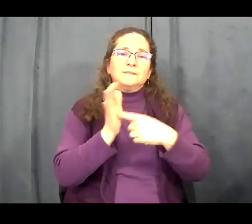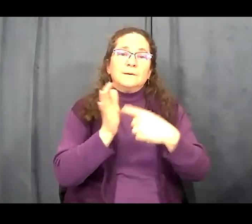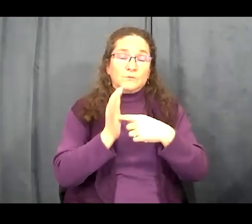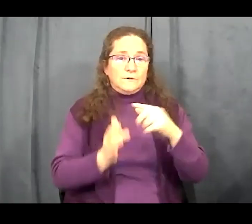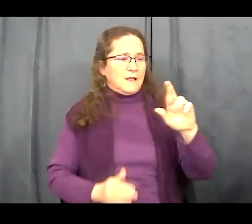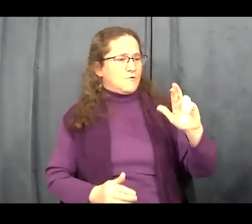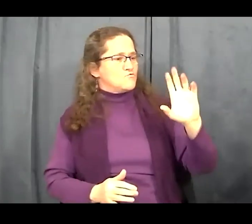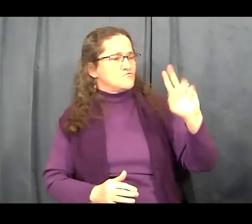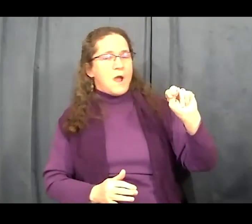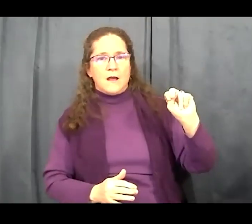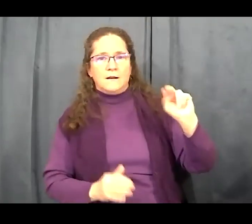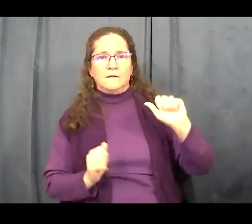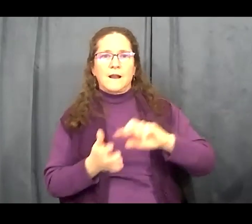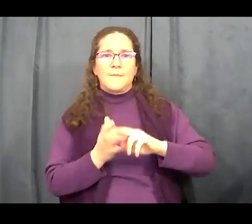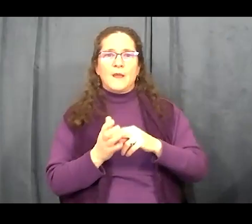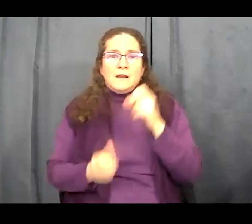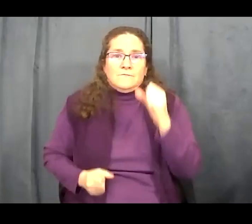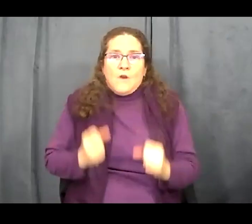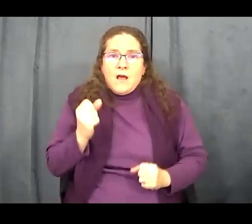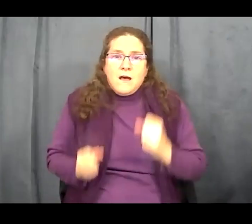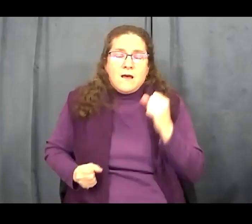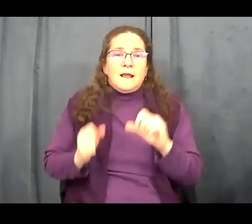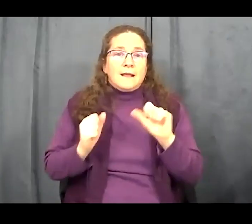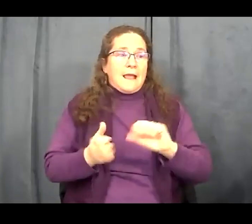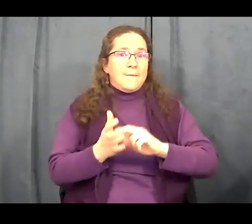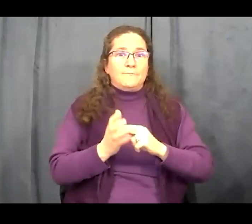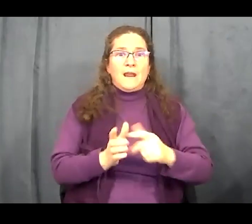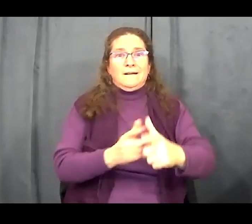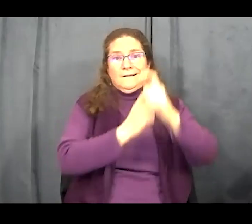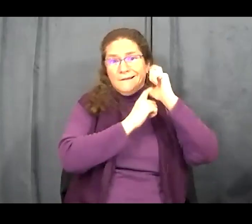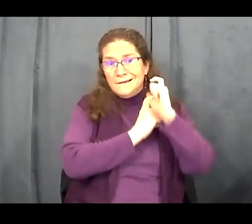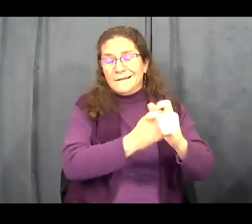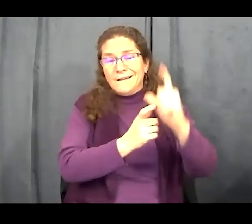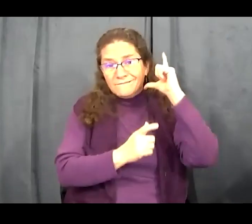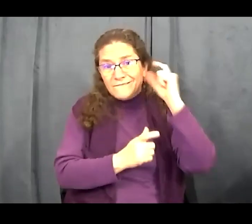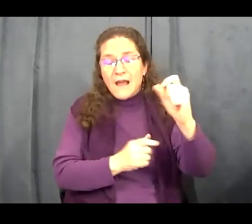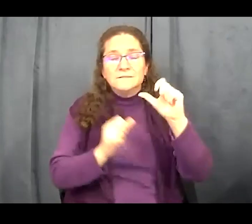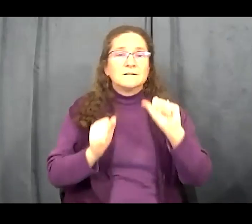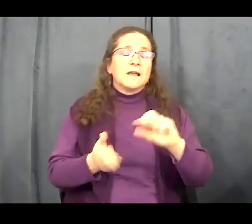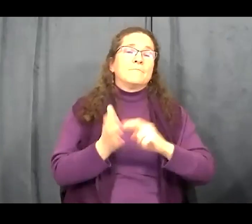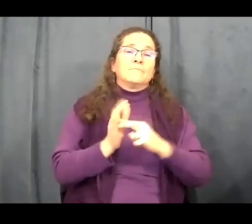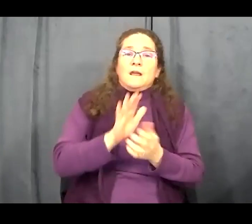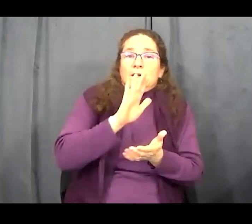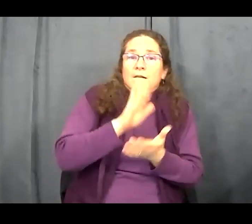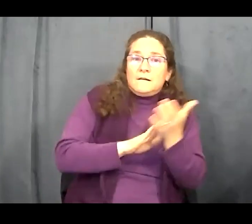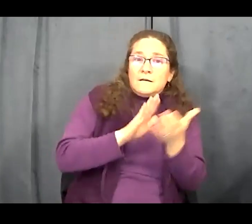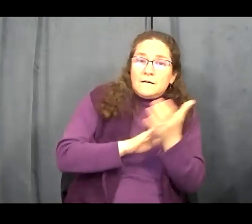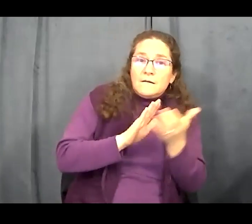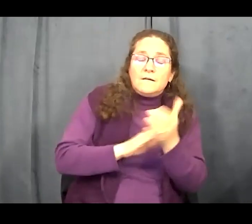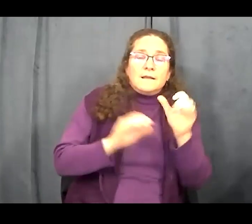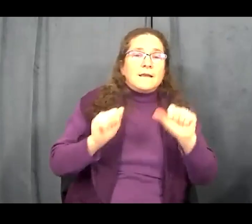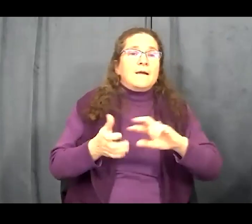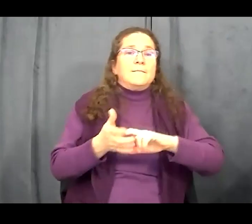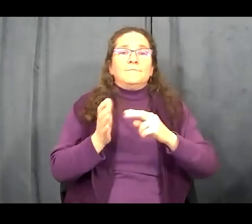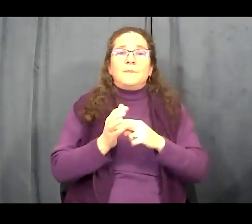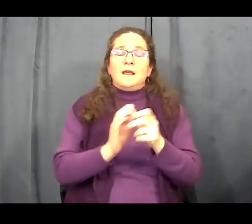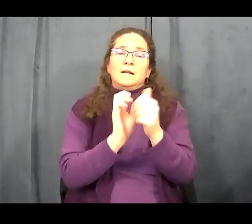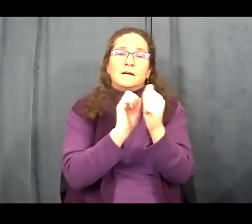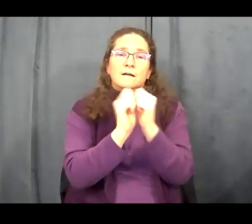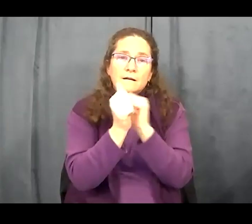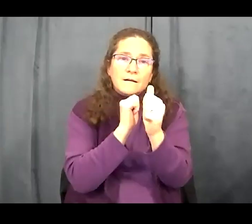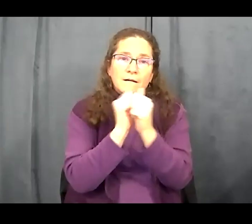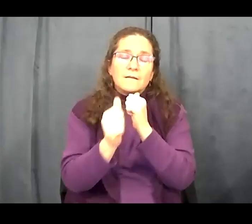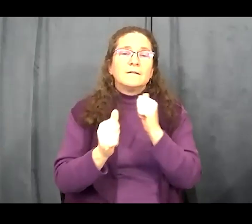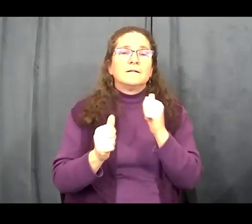to sprint, to compete for office during an election, or to run errands, or motor running, which does not